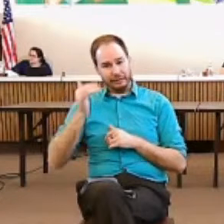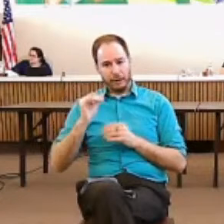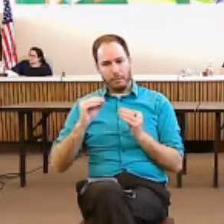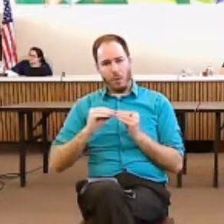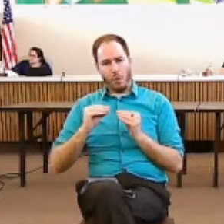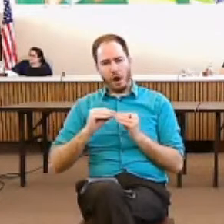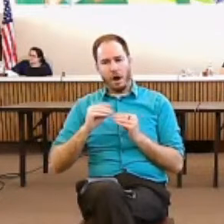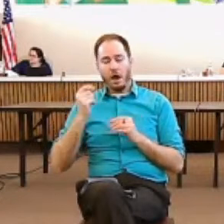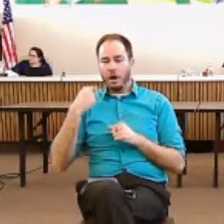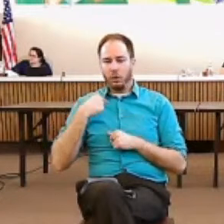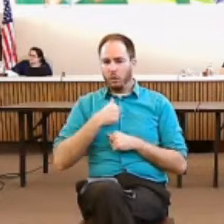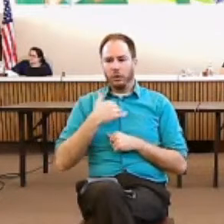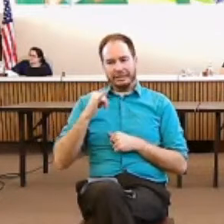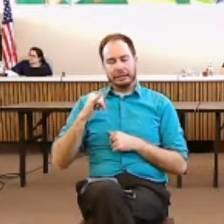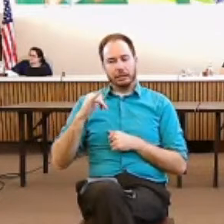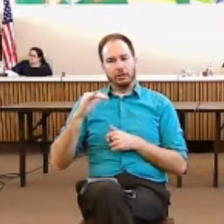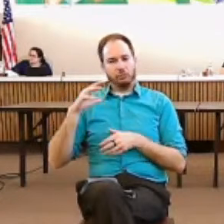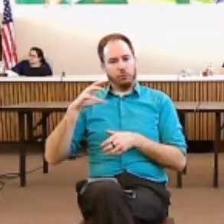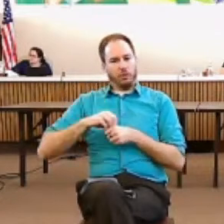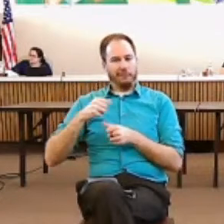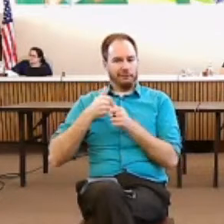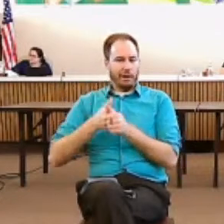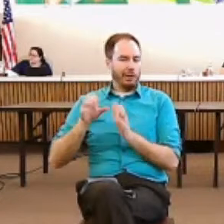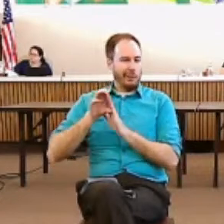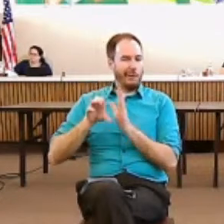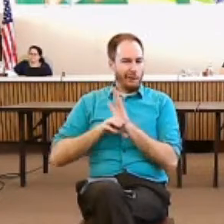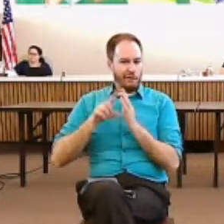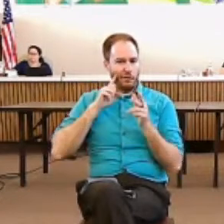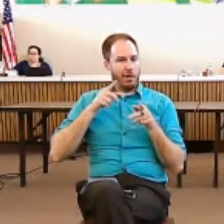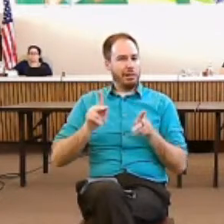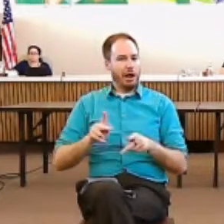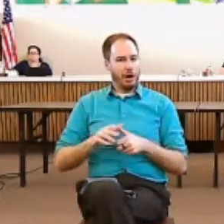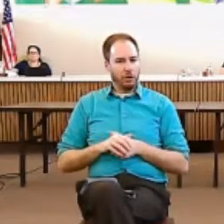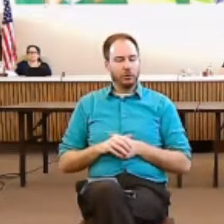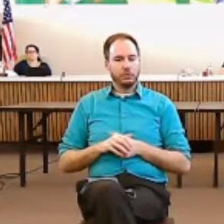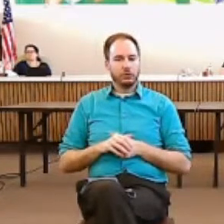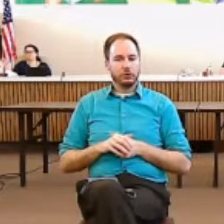but we're well within whatever the code allows.